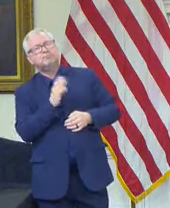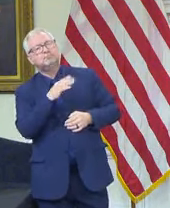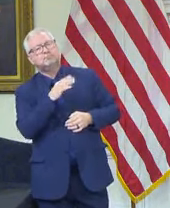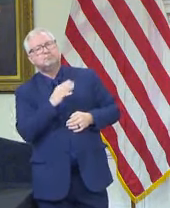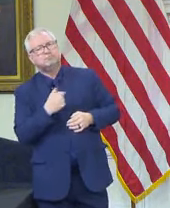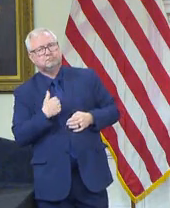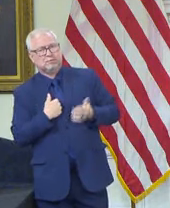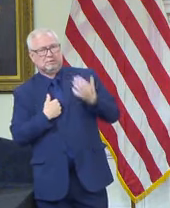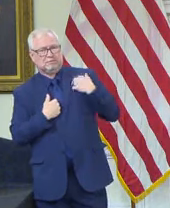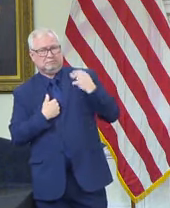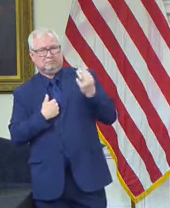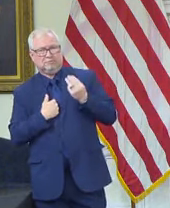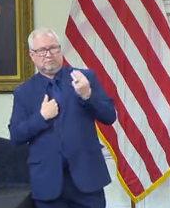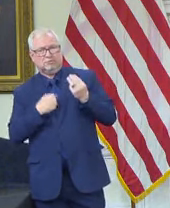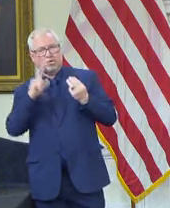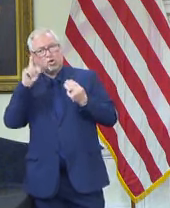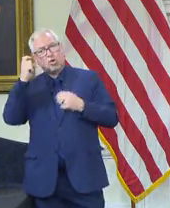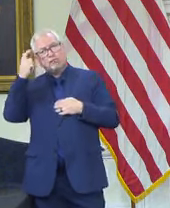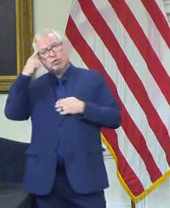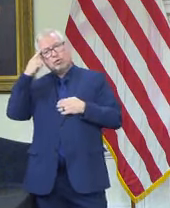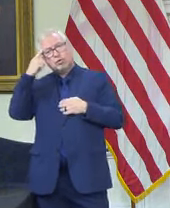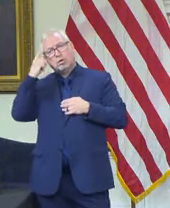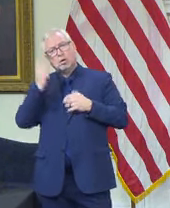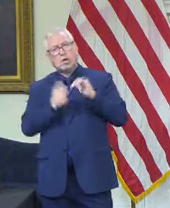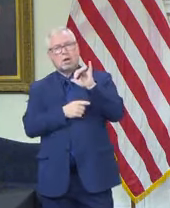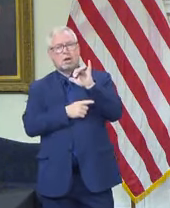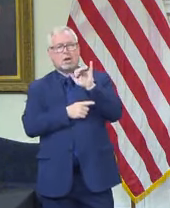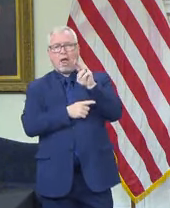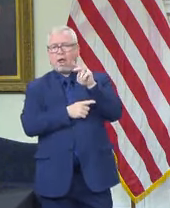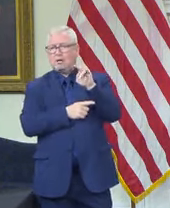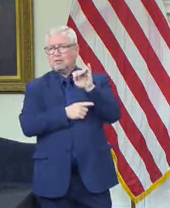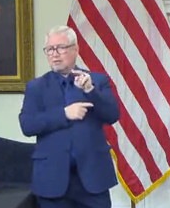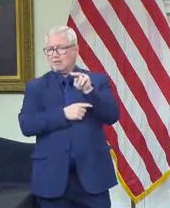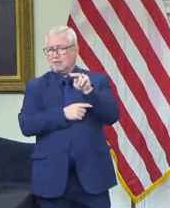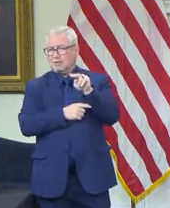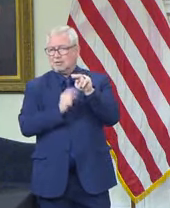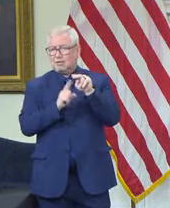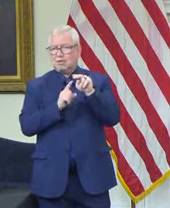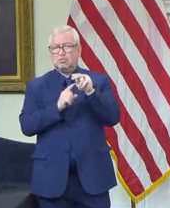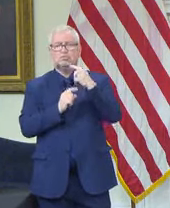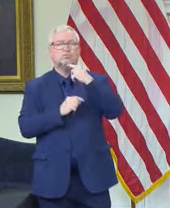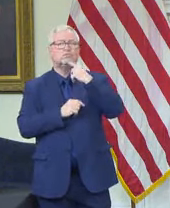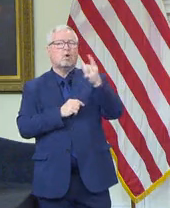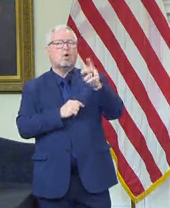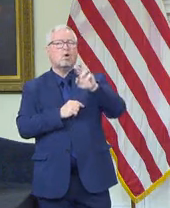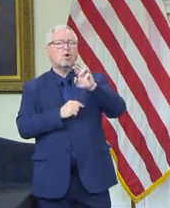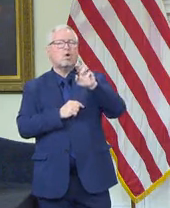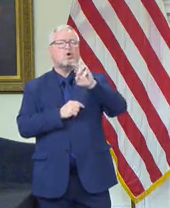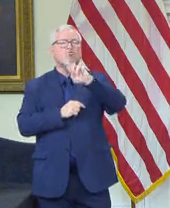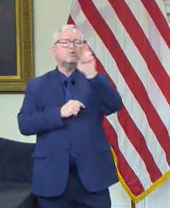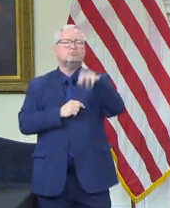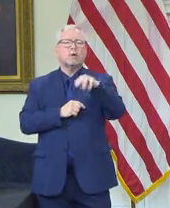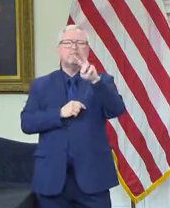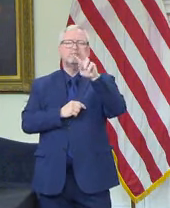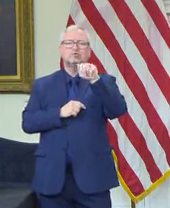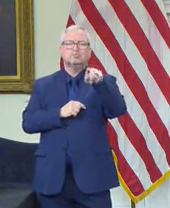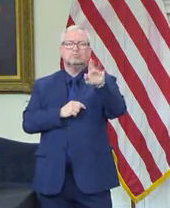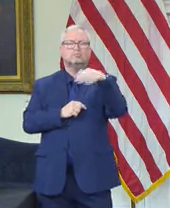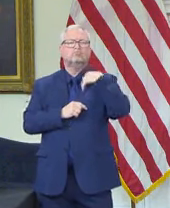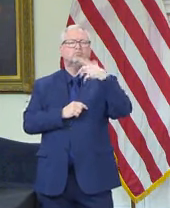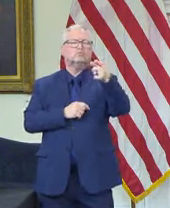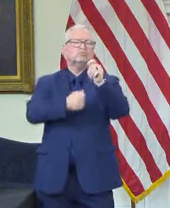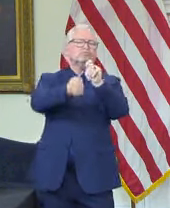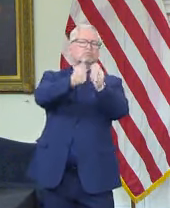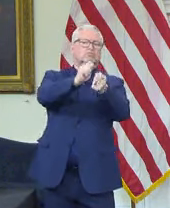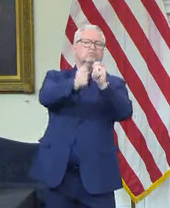Glenn Youngkin, told the General Assembly in Richmond that he wanted them to alter a baseball stadium authority to concentrate on building a